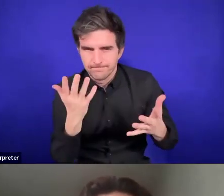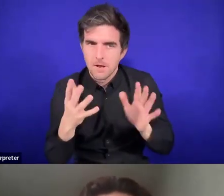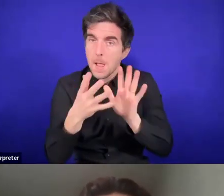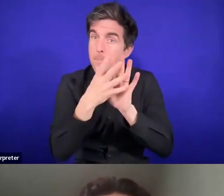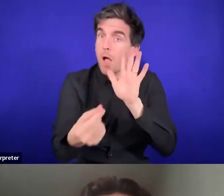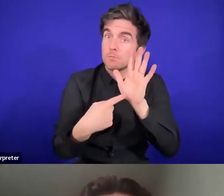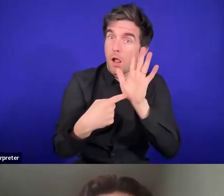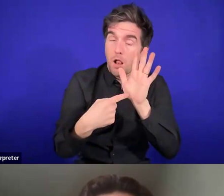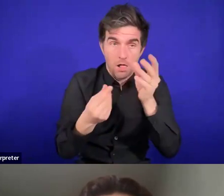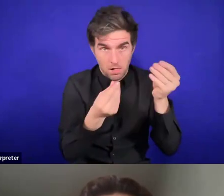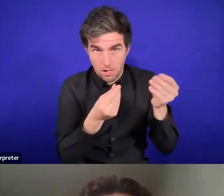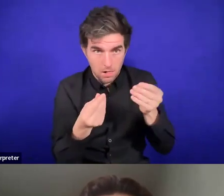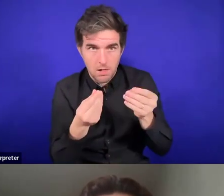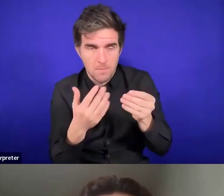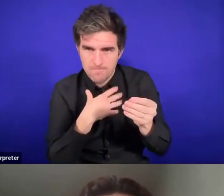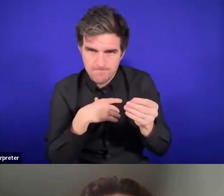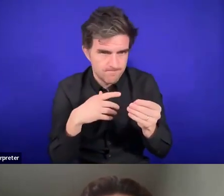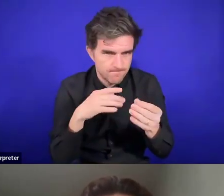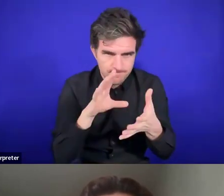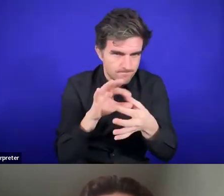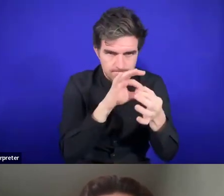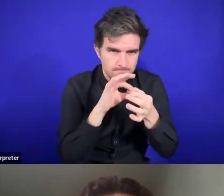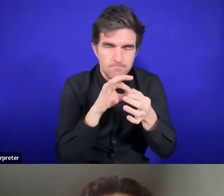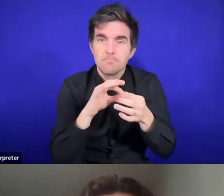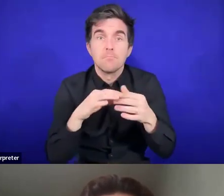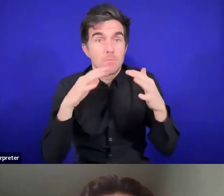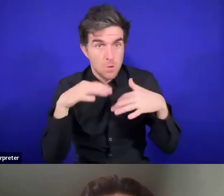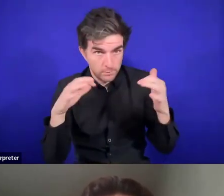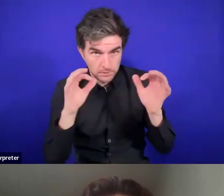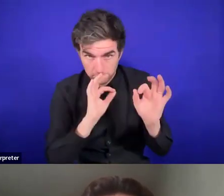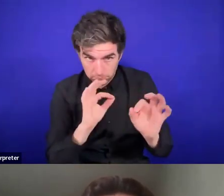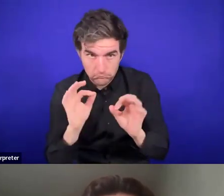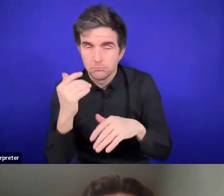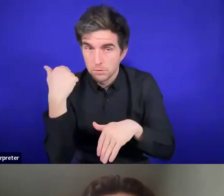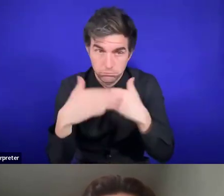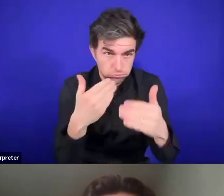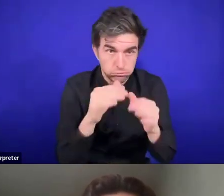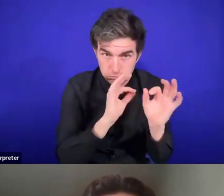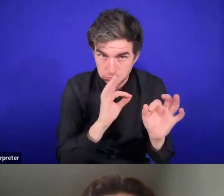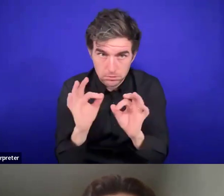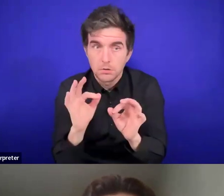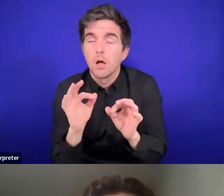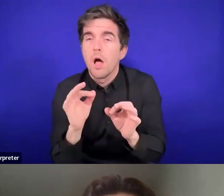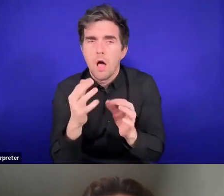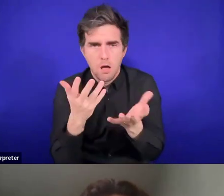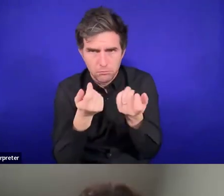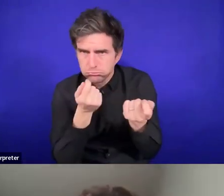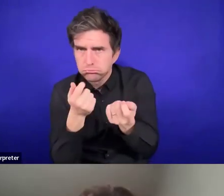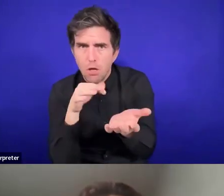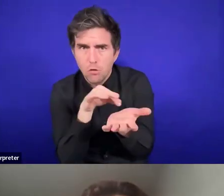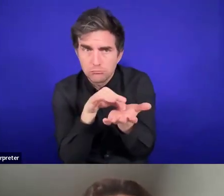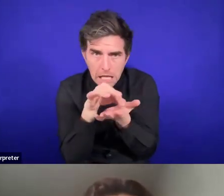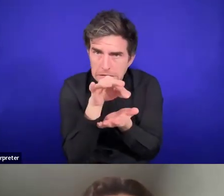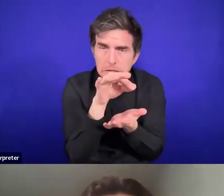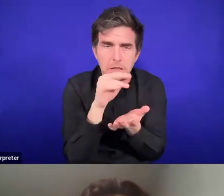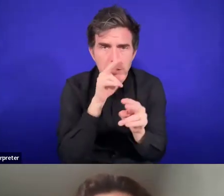in terms of many different policies and strategies. And look in terms of finance, this is a challenge to have a